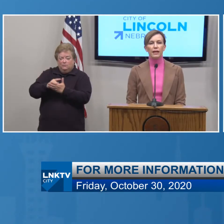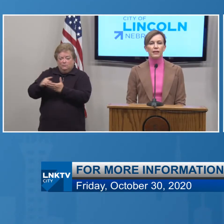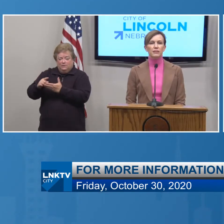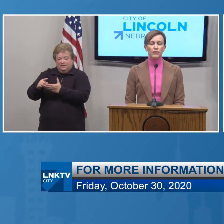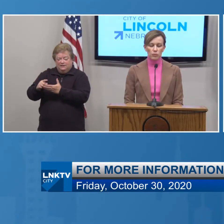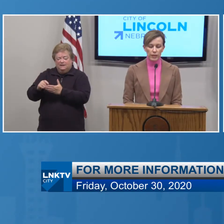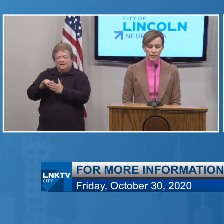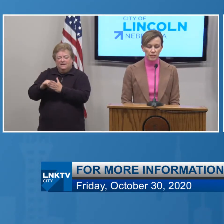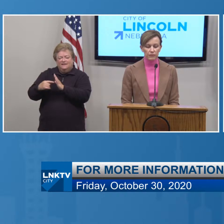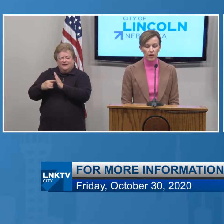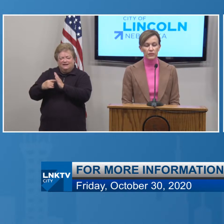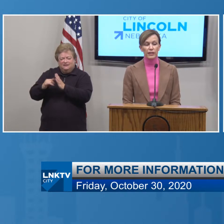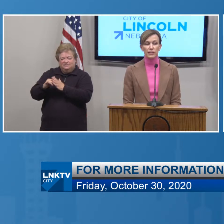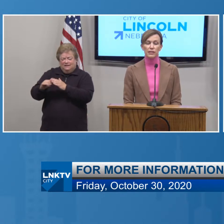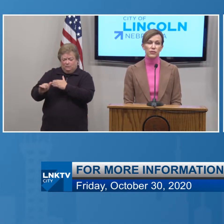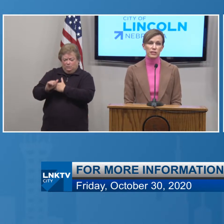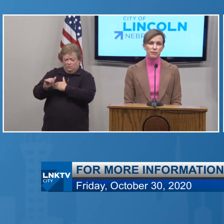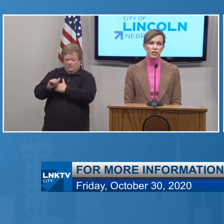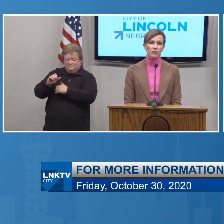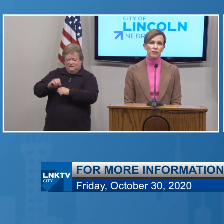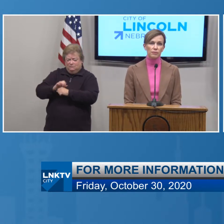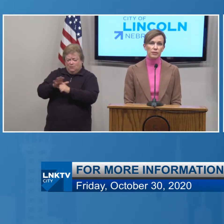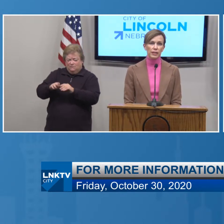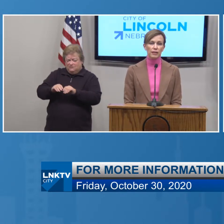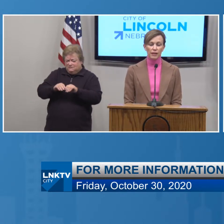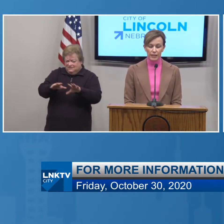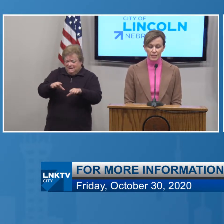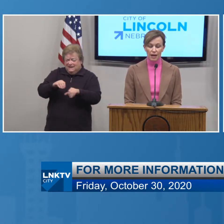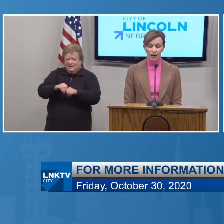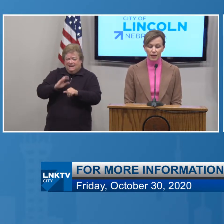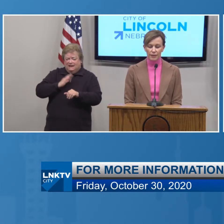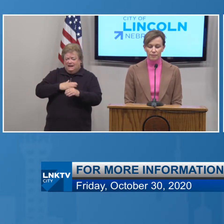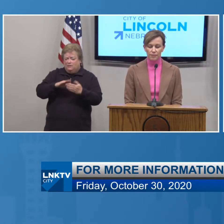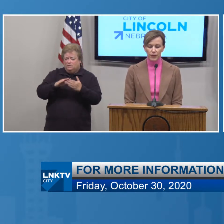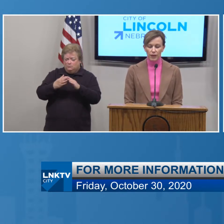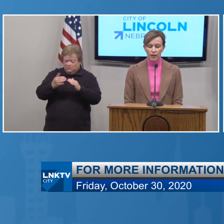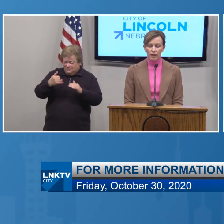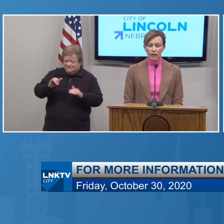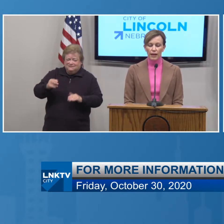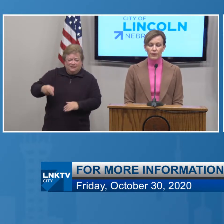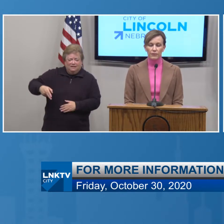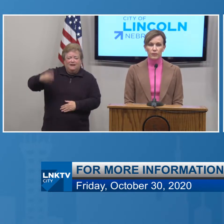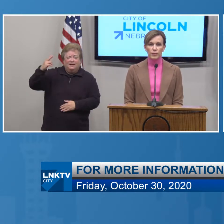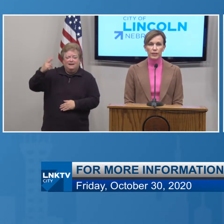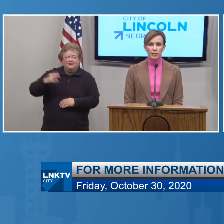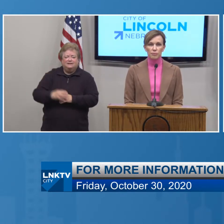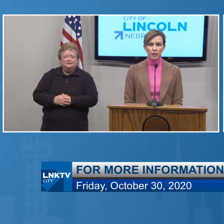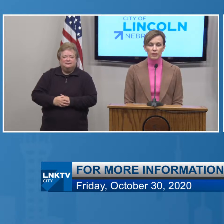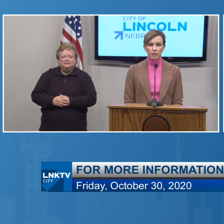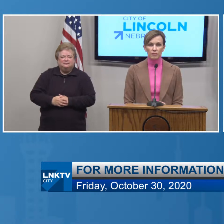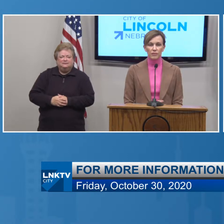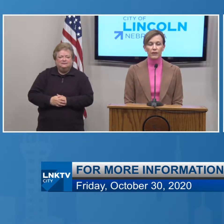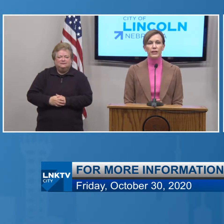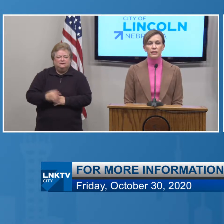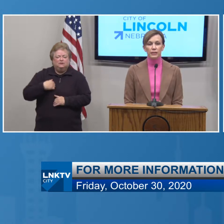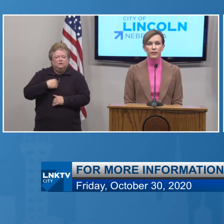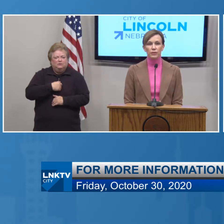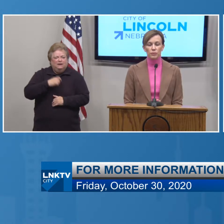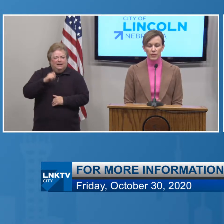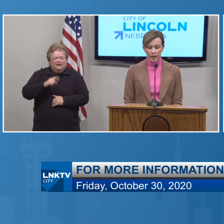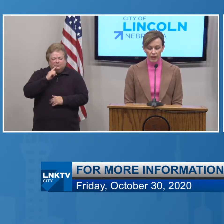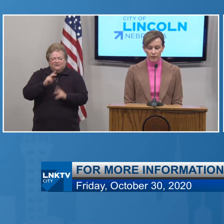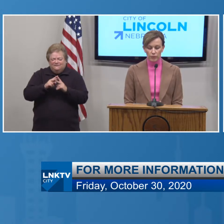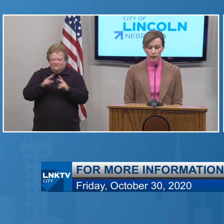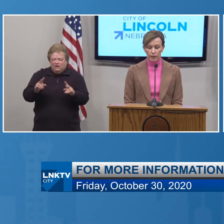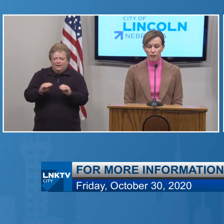This indicates that the risk of COVID-19 transmission in our community is high. However, we need to be very